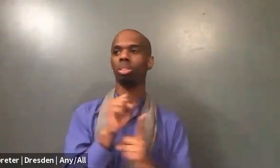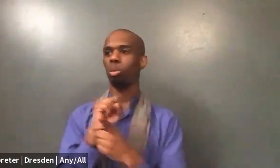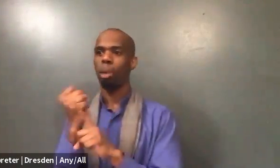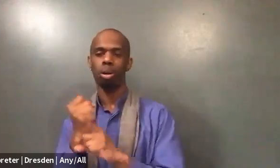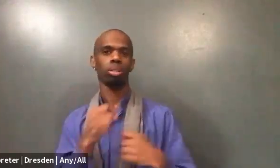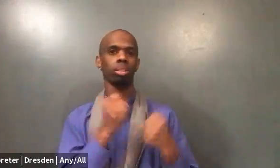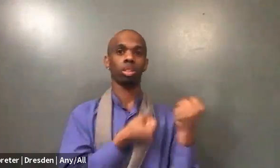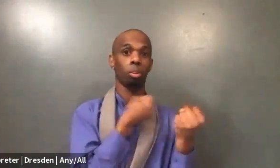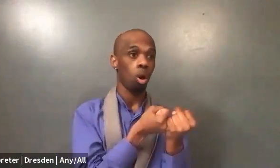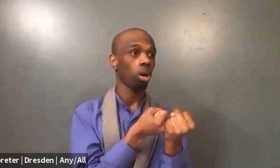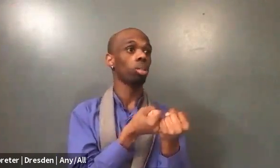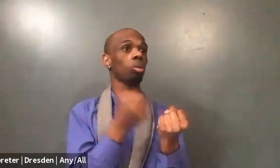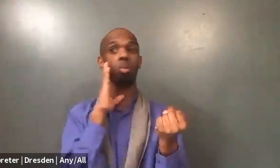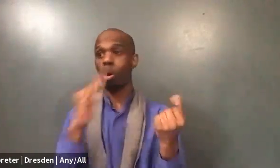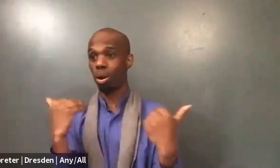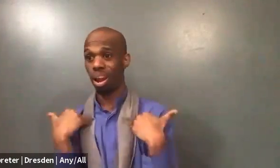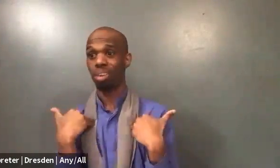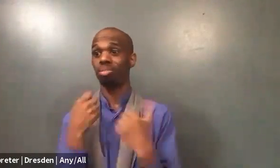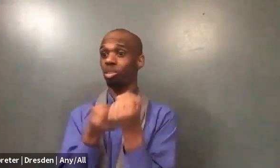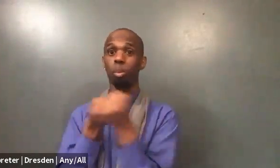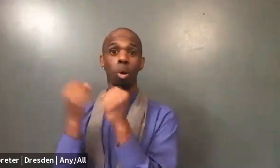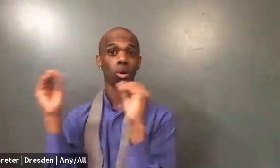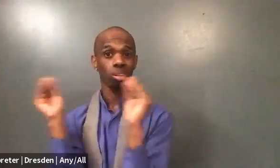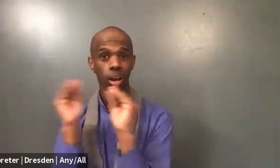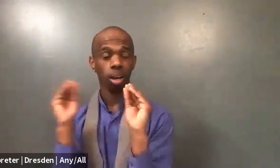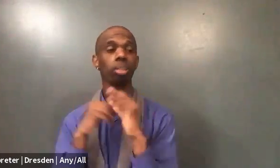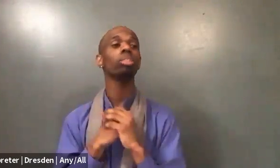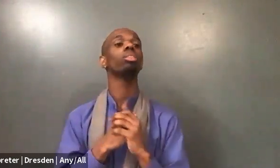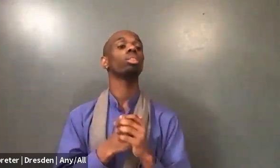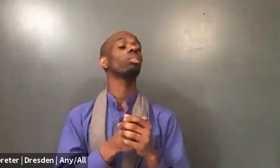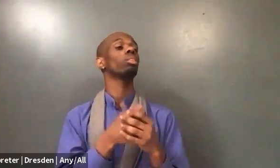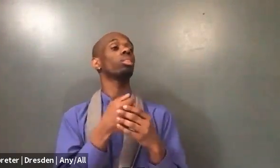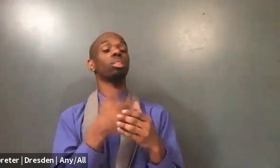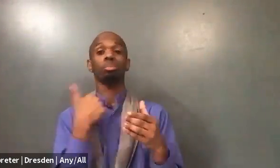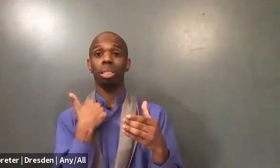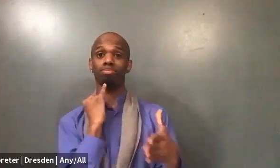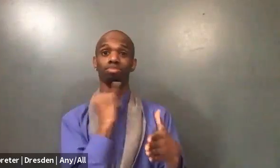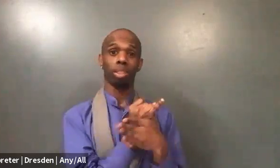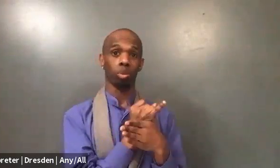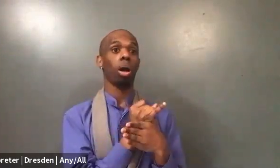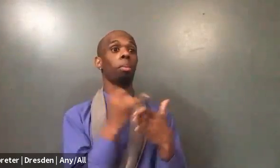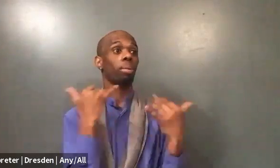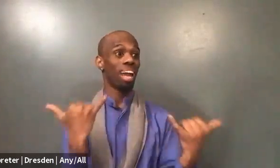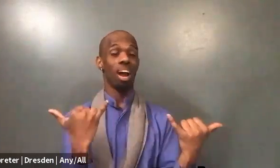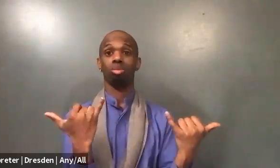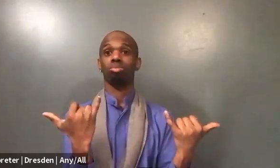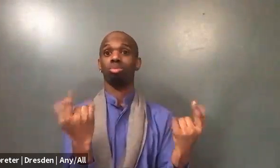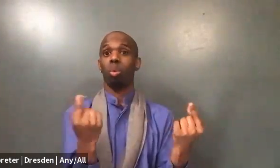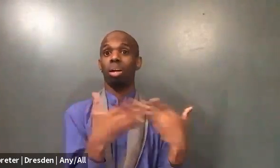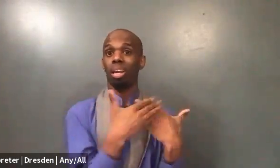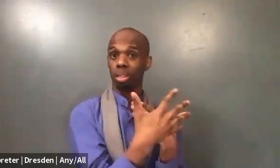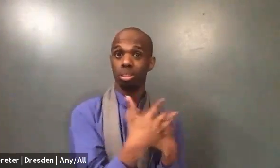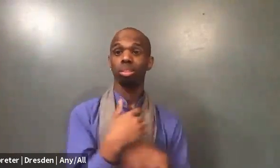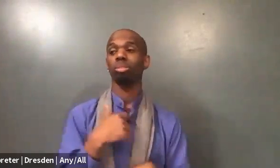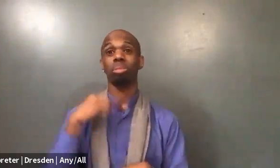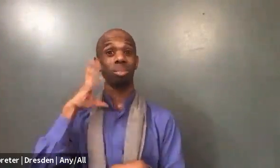to be believed? What kind of violence am I going to endure next, right? That assessment is really important. And how do we push the needle on